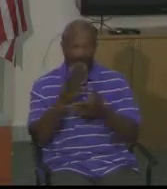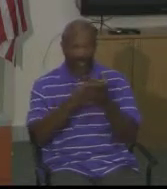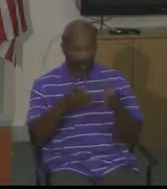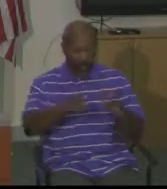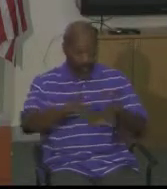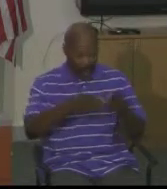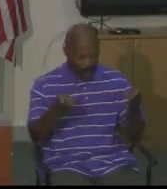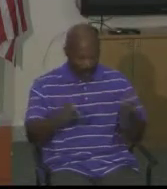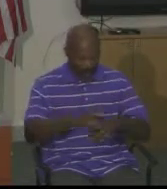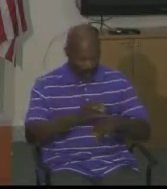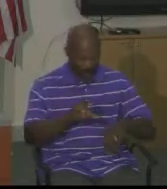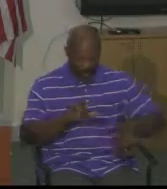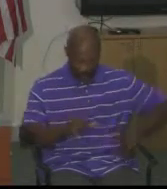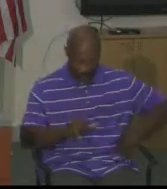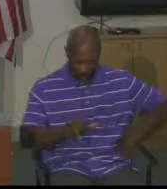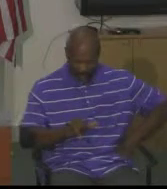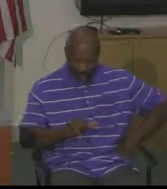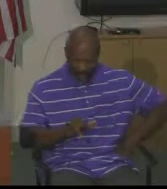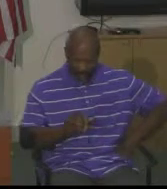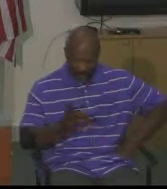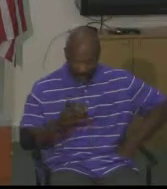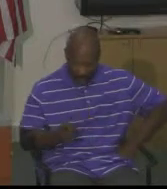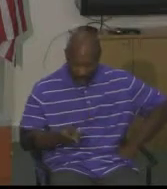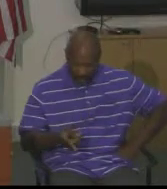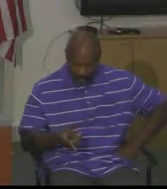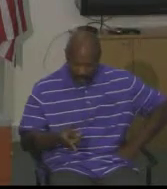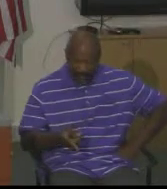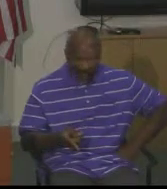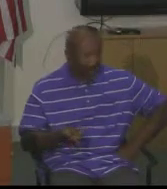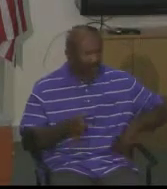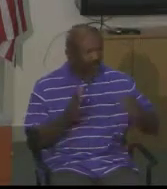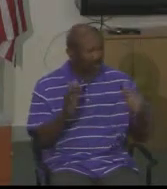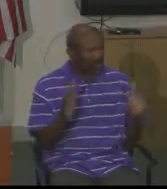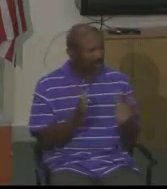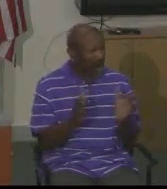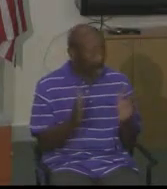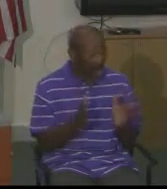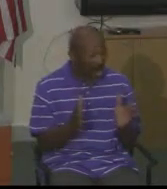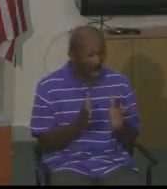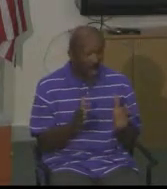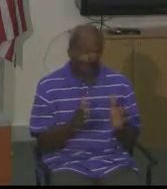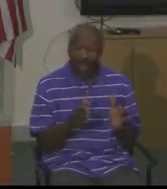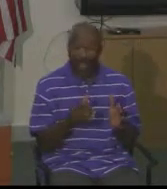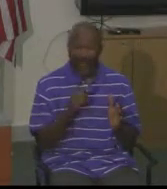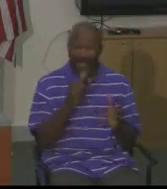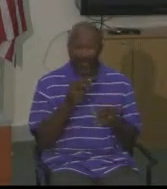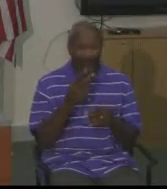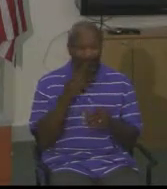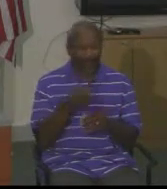open a machine and go, this one's too small, this isn't the one I'm using.